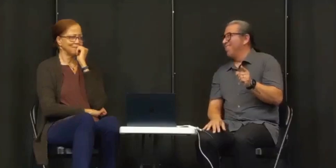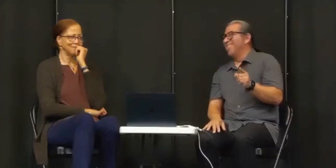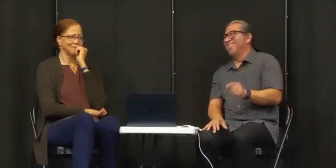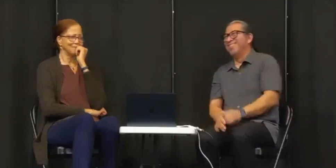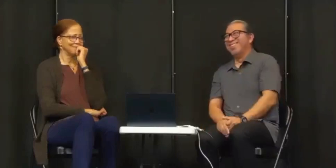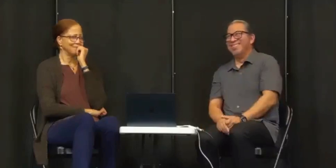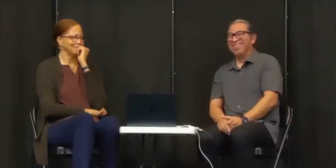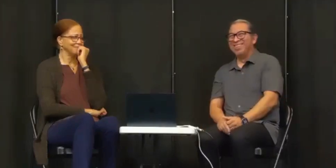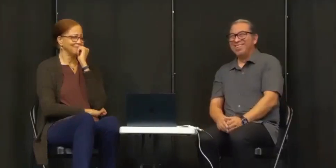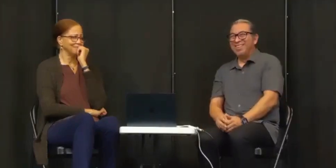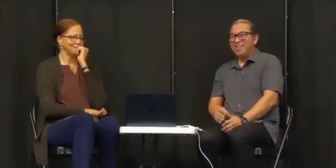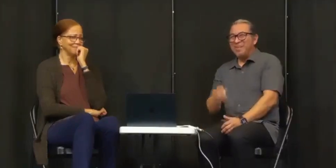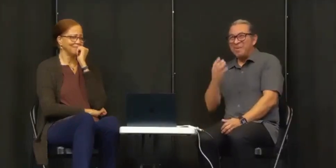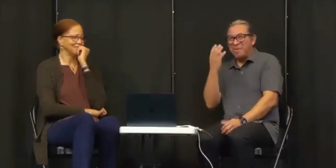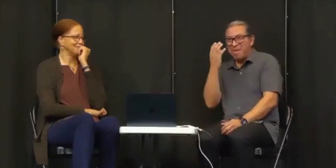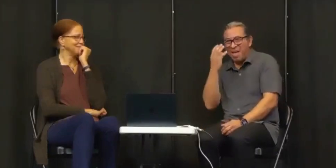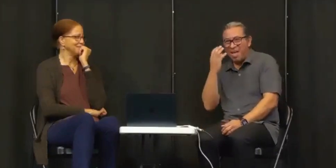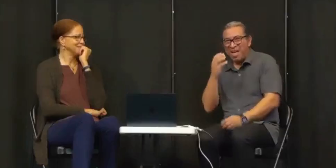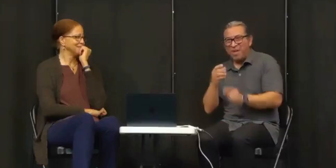smart.